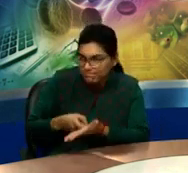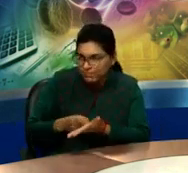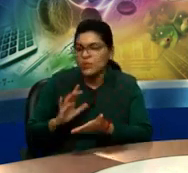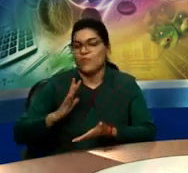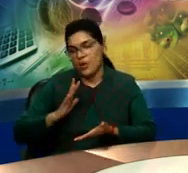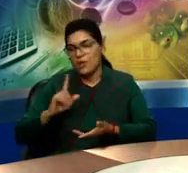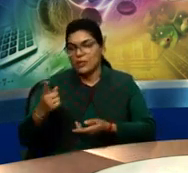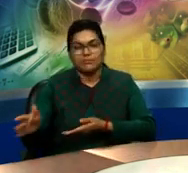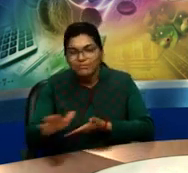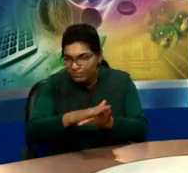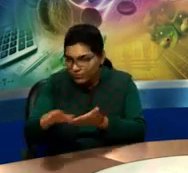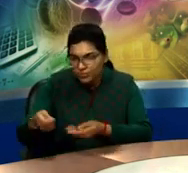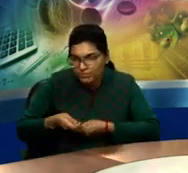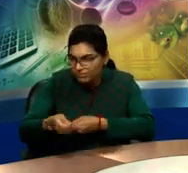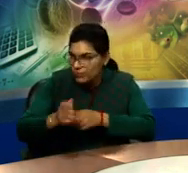less respectable.